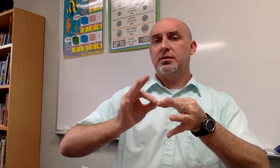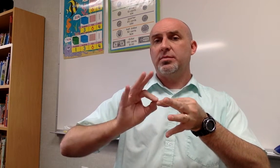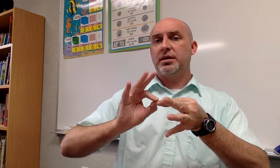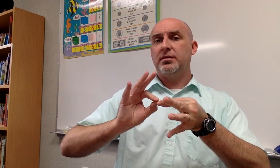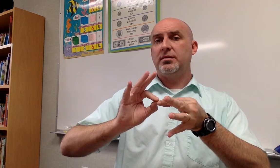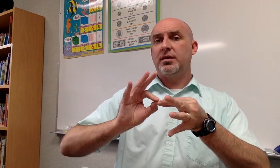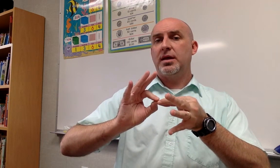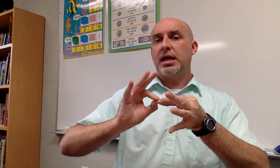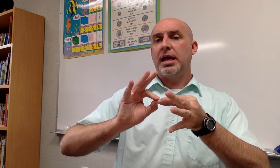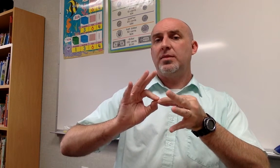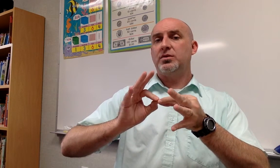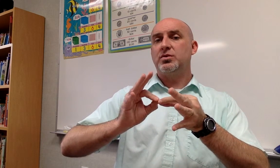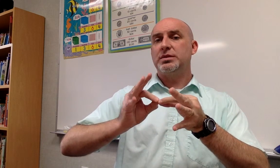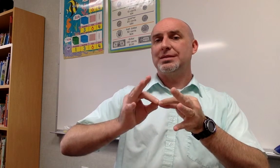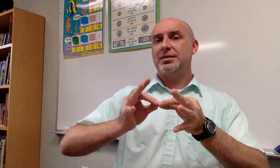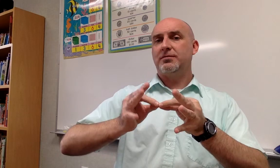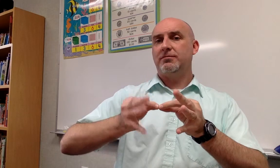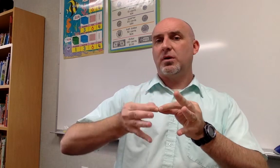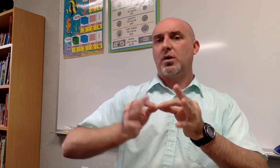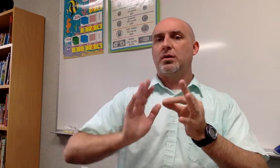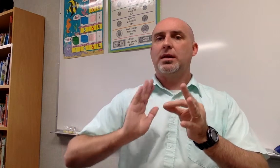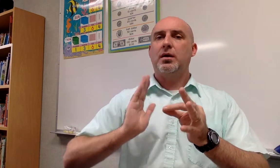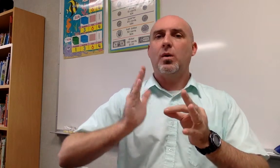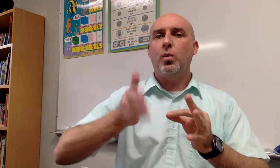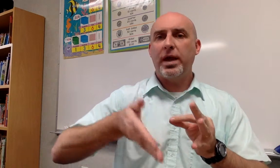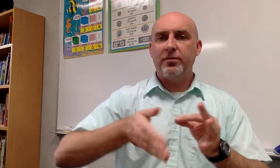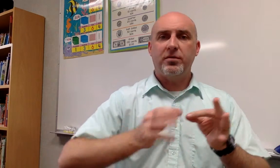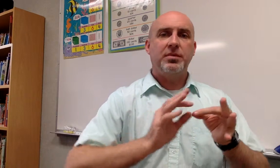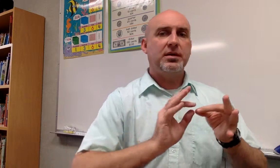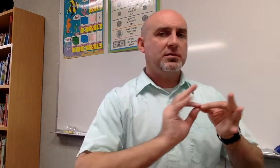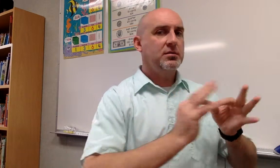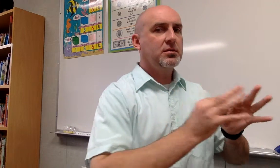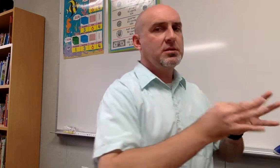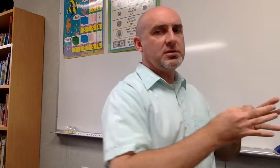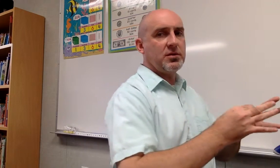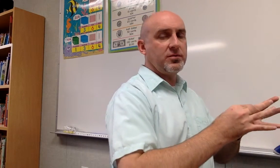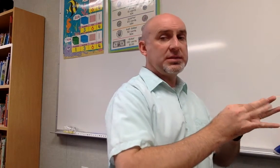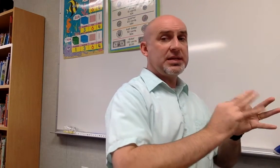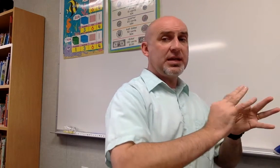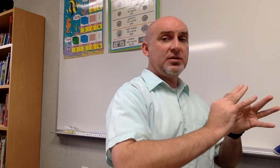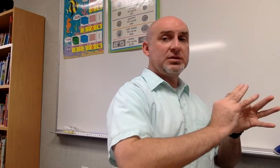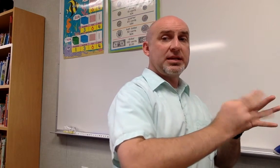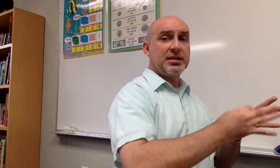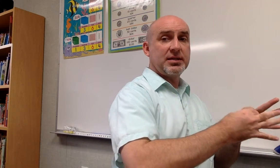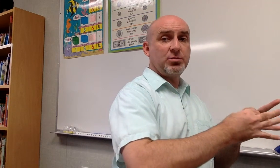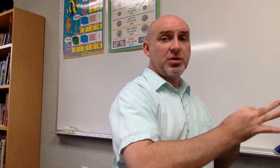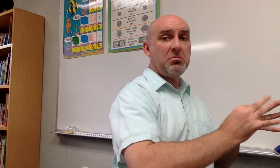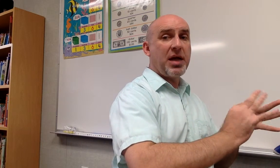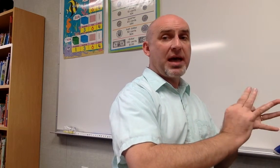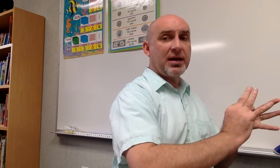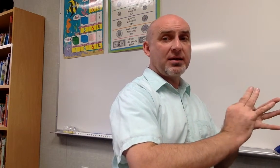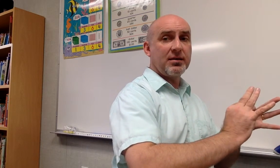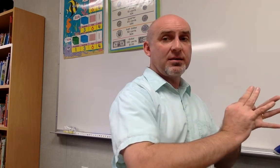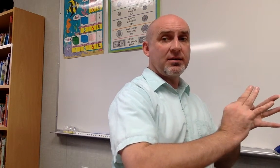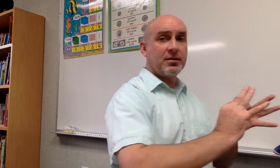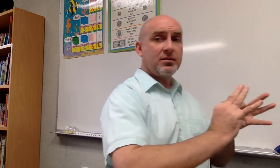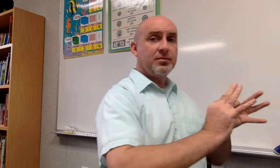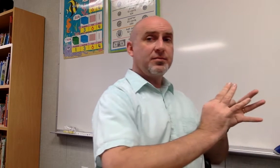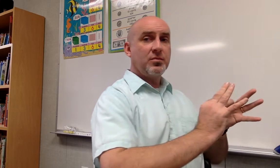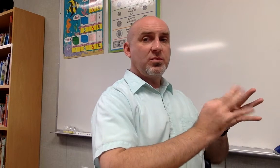bit and then twist it like away from me. So from the side it looks like this. I pull it back, move a little